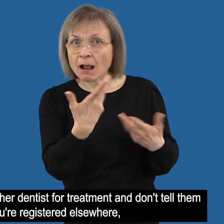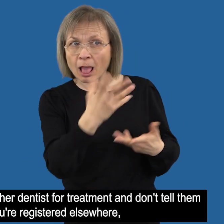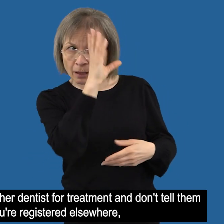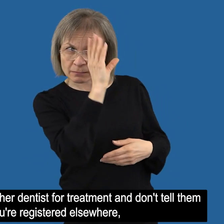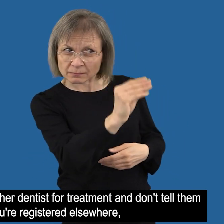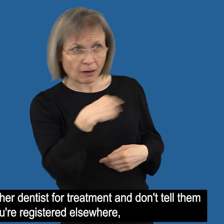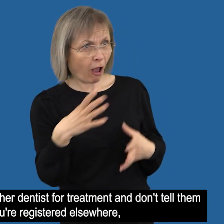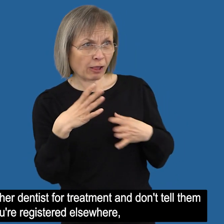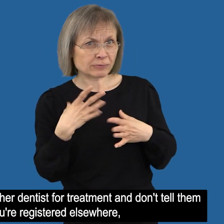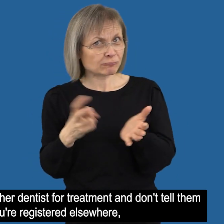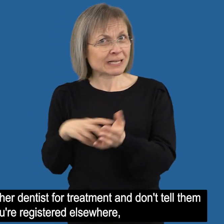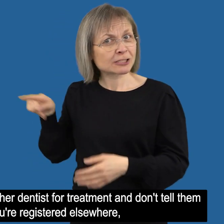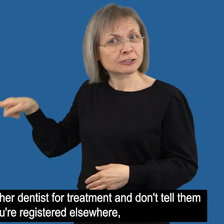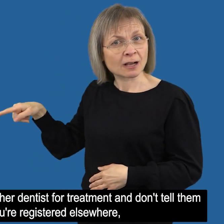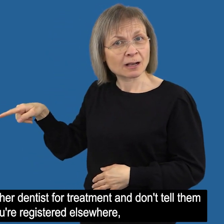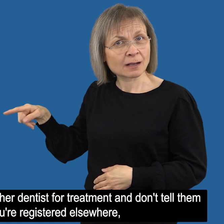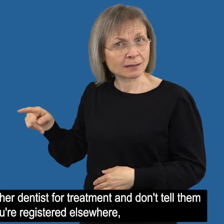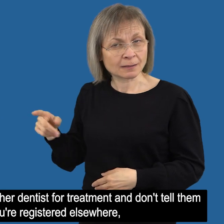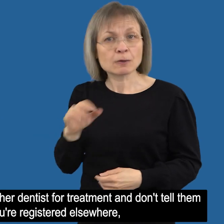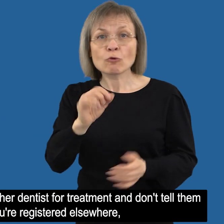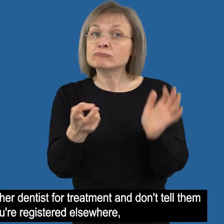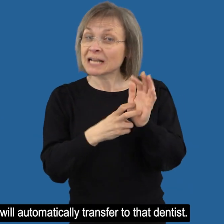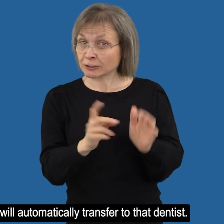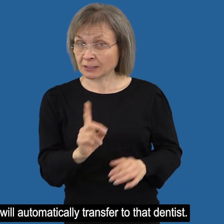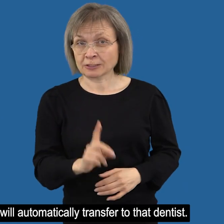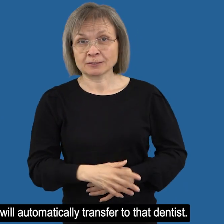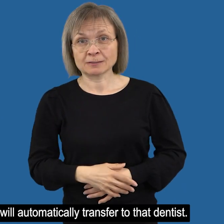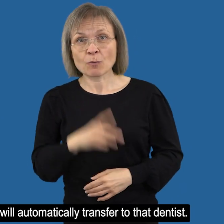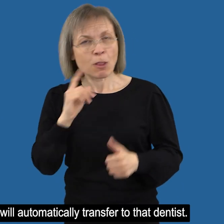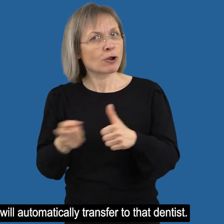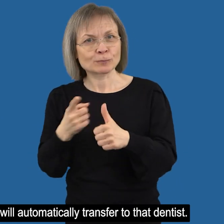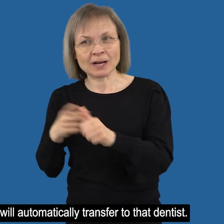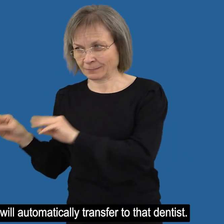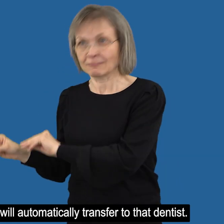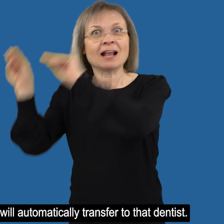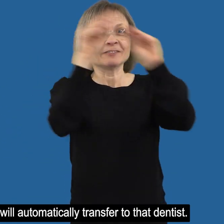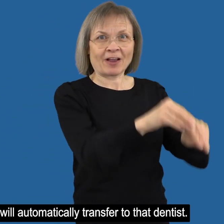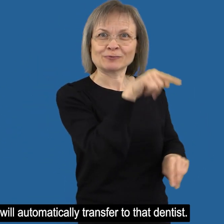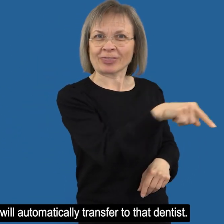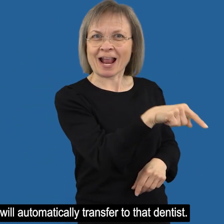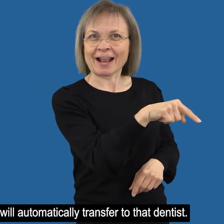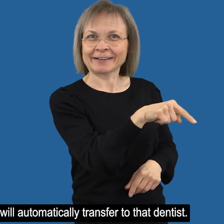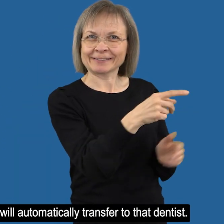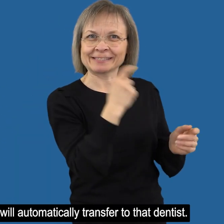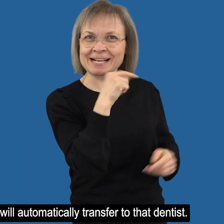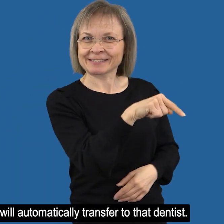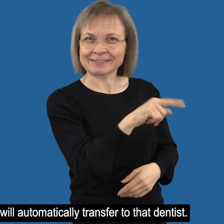If you attend another dentist for treatment and don't tell them you're registered elsewhere, your registration will automatically transfer to